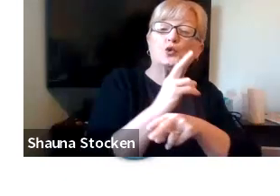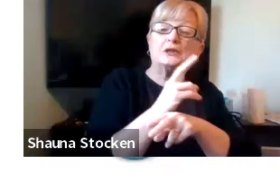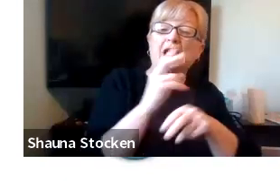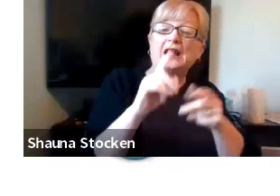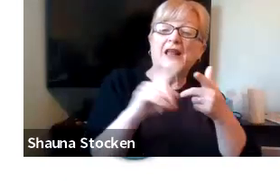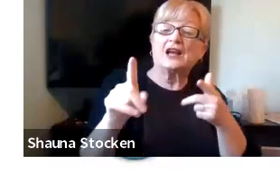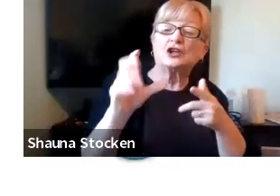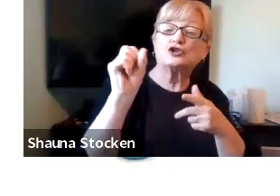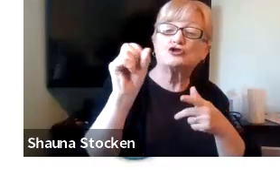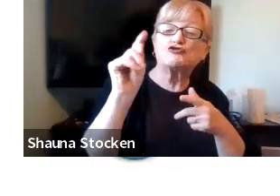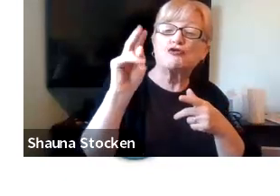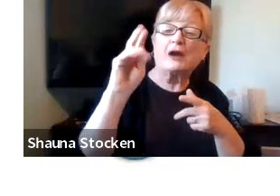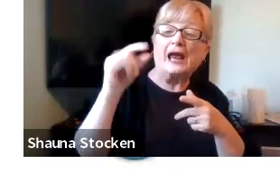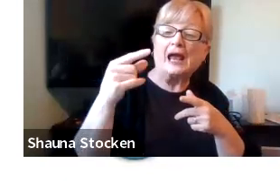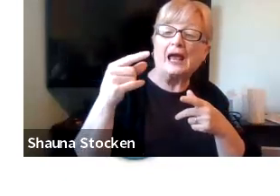water.